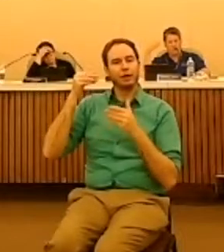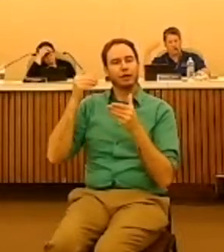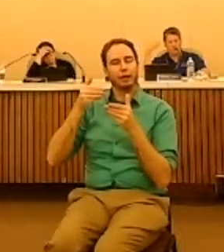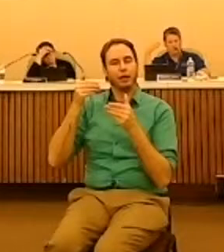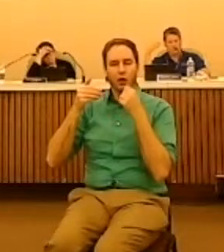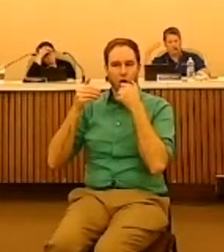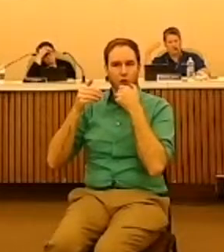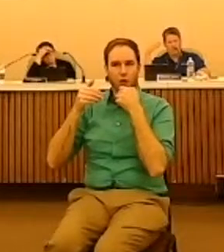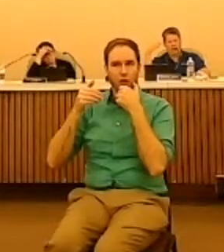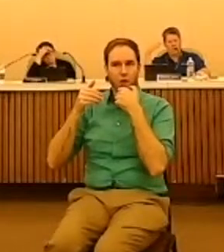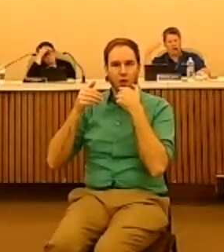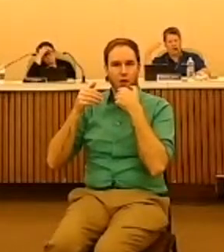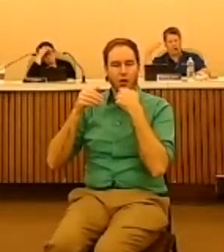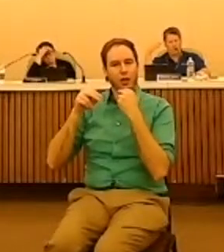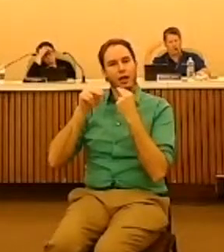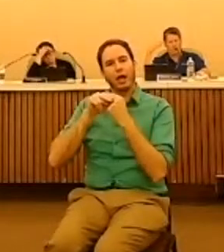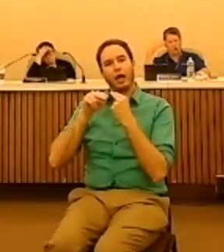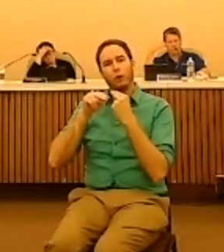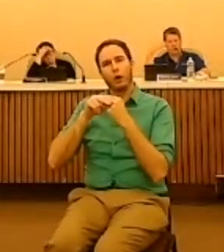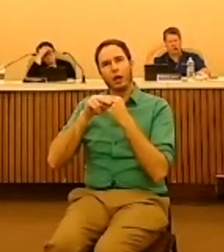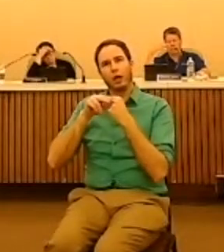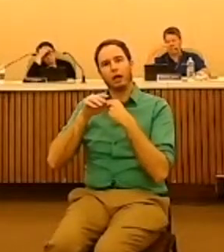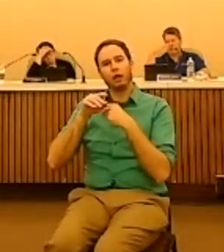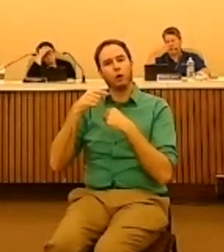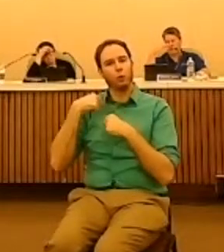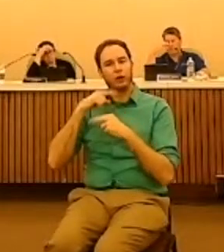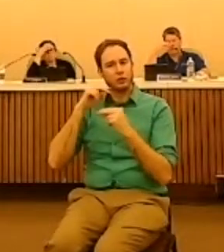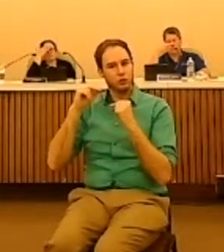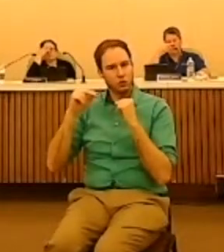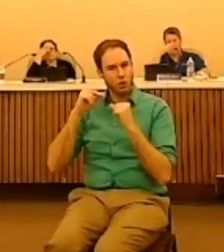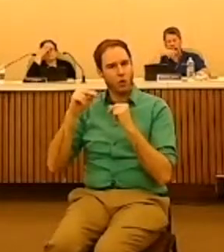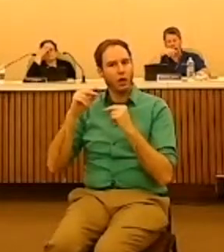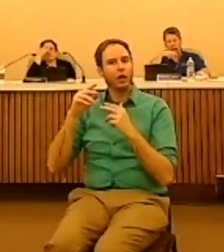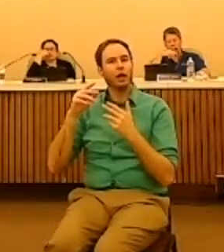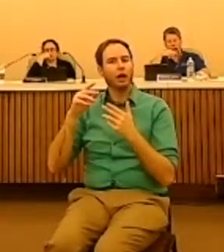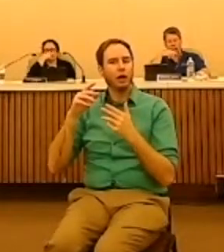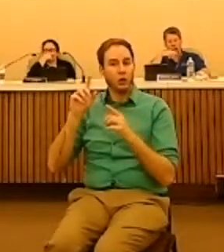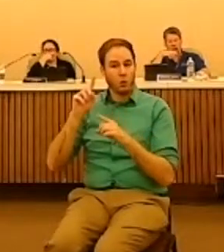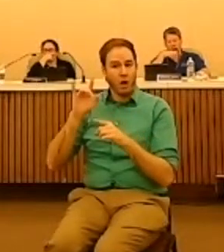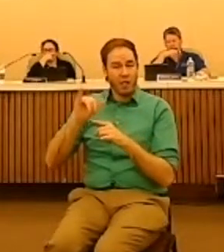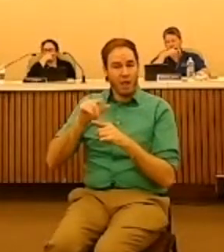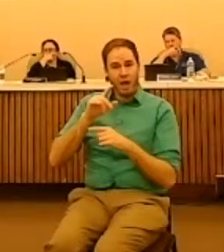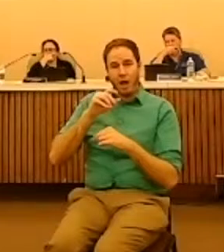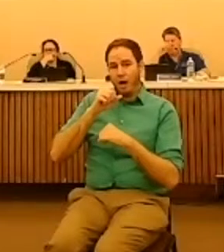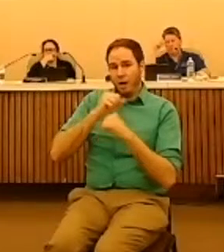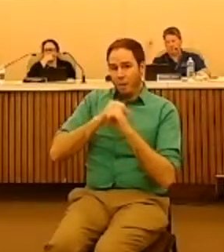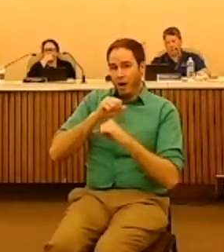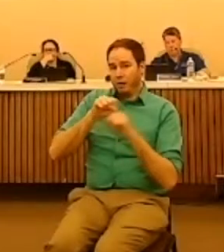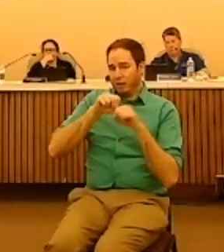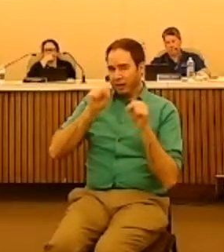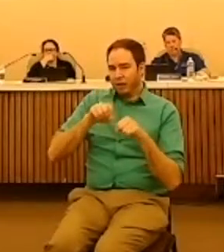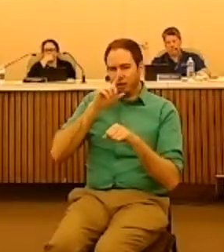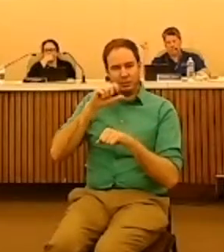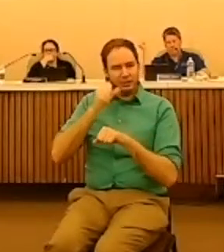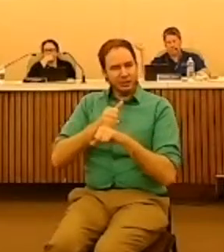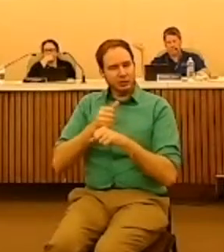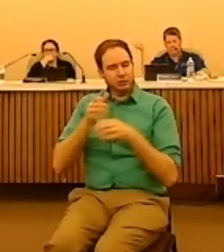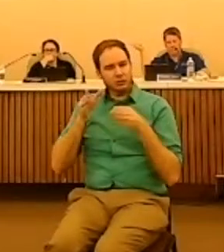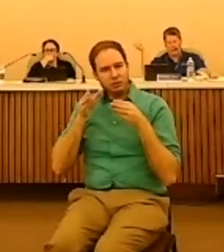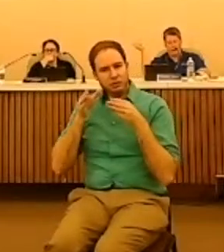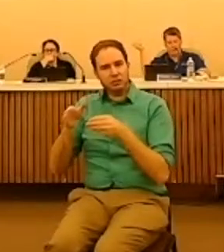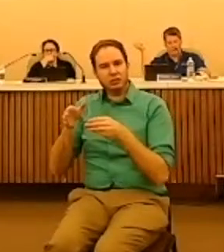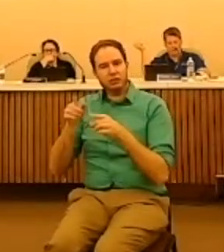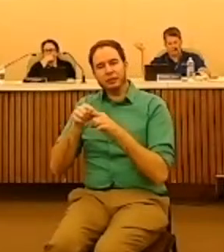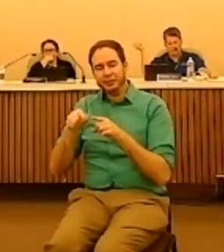the highway, we negotiated that basically off of where our pump station is, we would have a road to